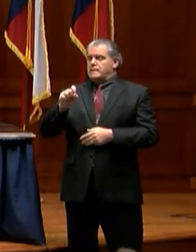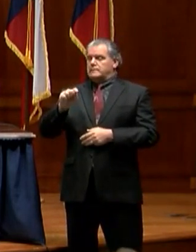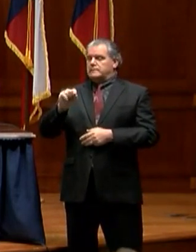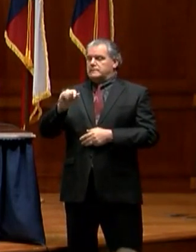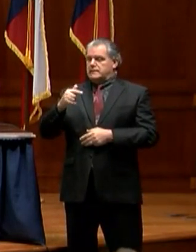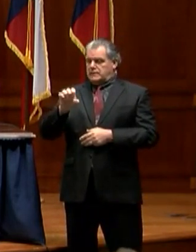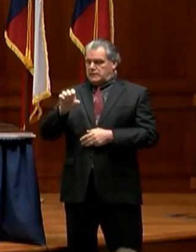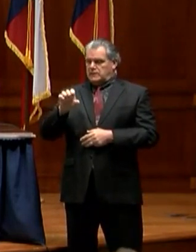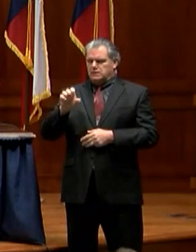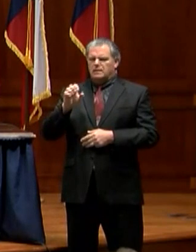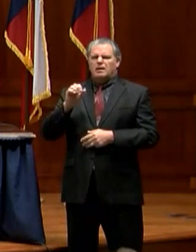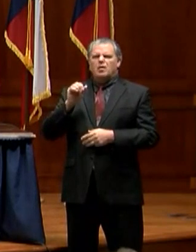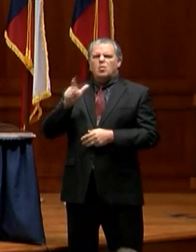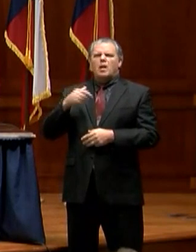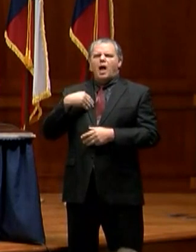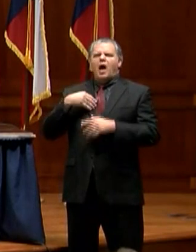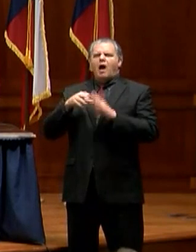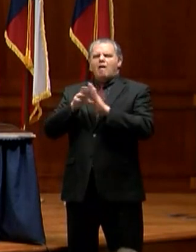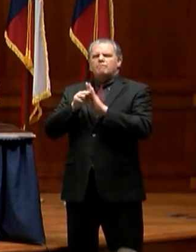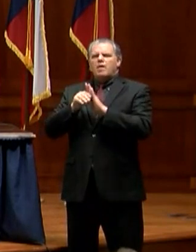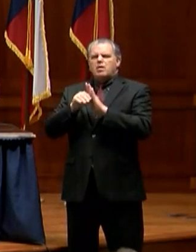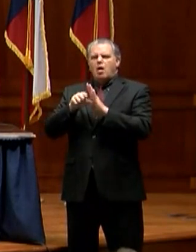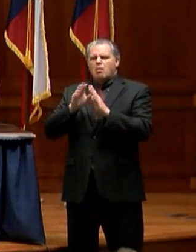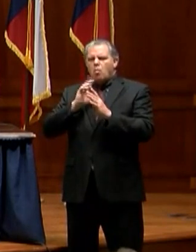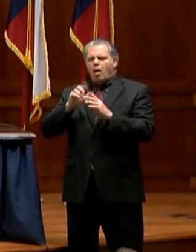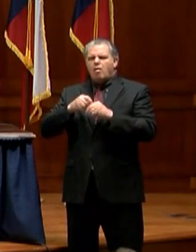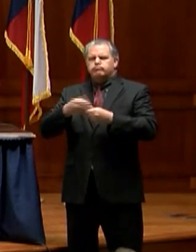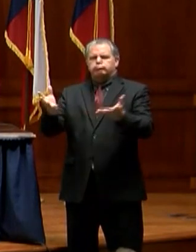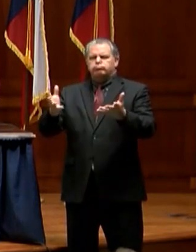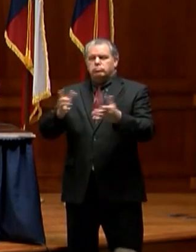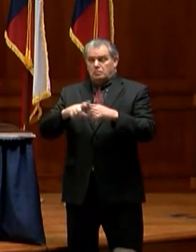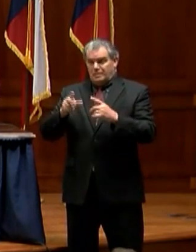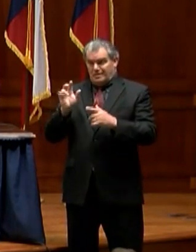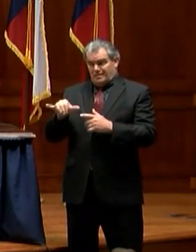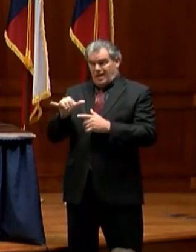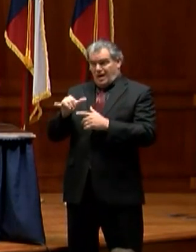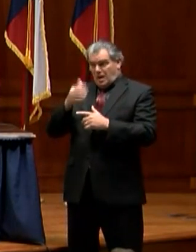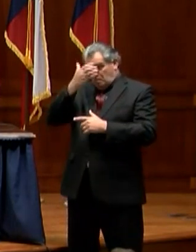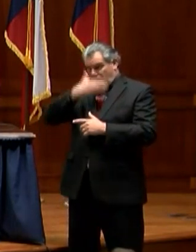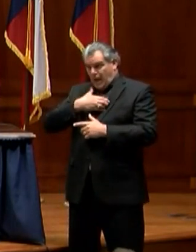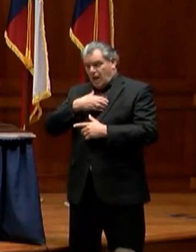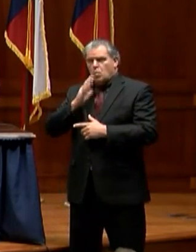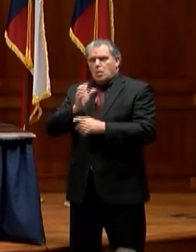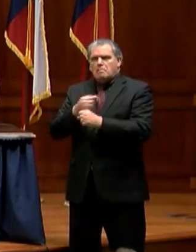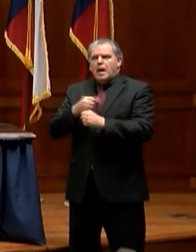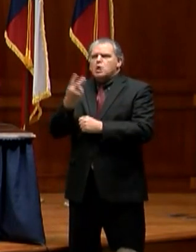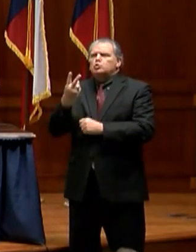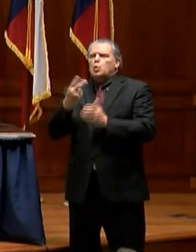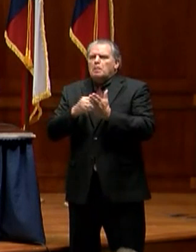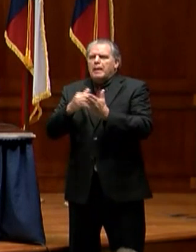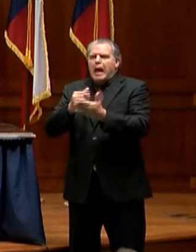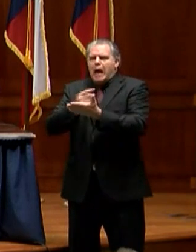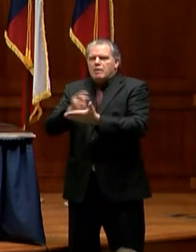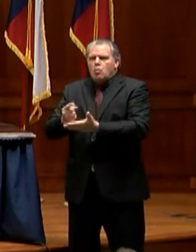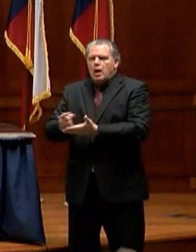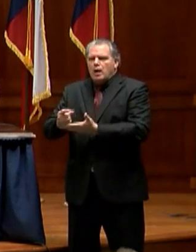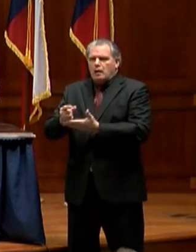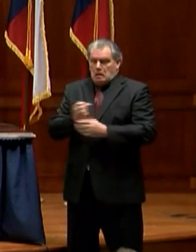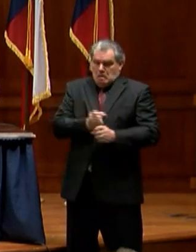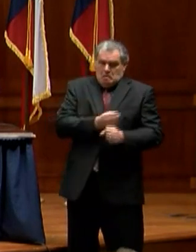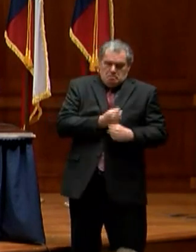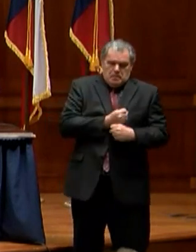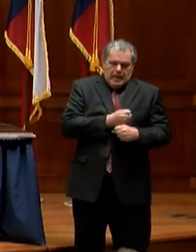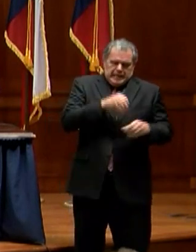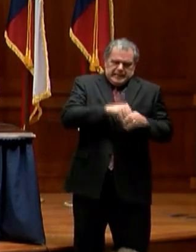the video fixed and get it out to you, but able to produce 2 million a week of these types of masks that are out there made in Texas for Texans